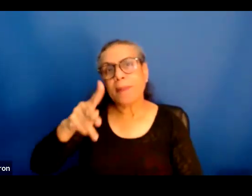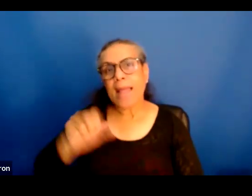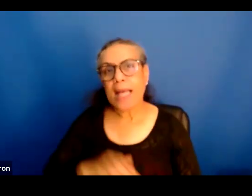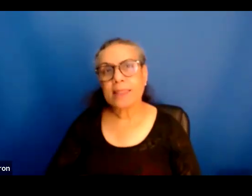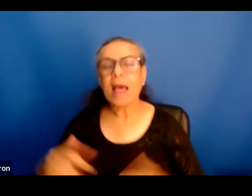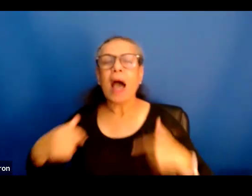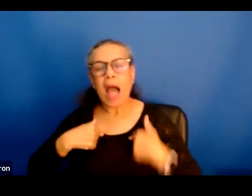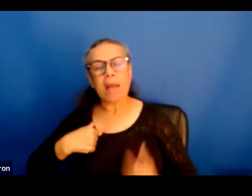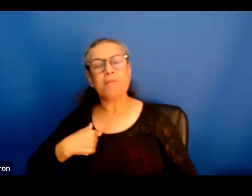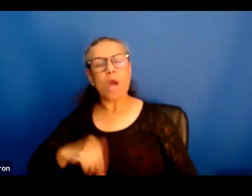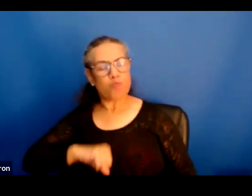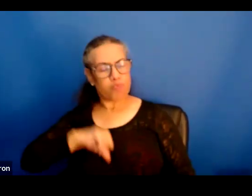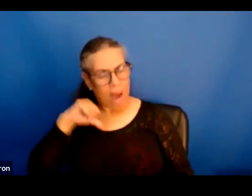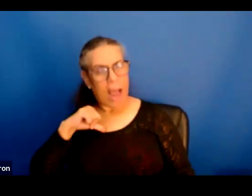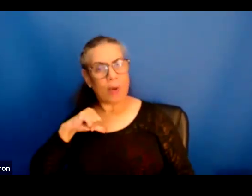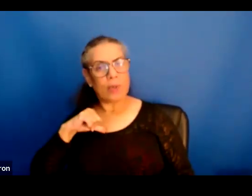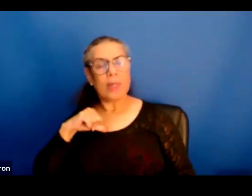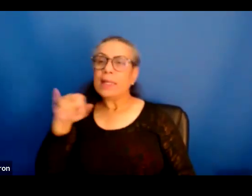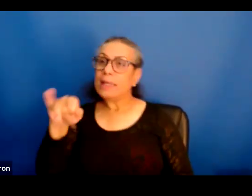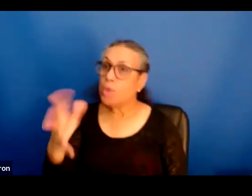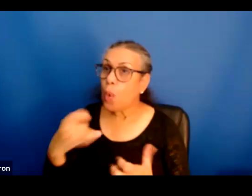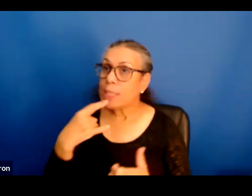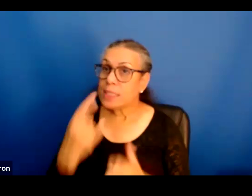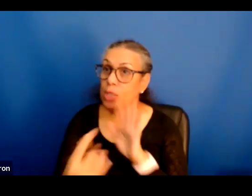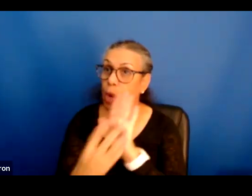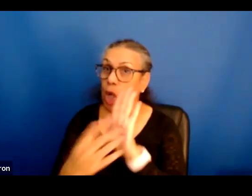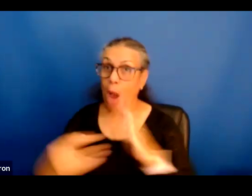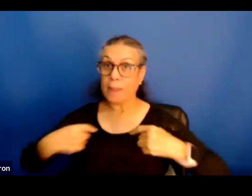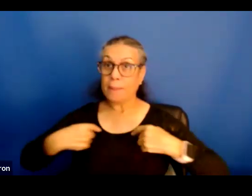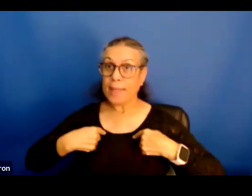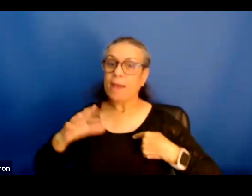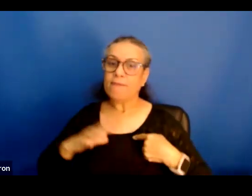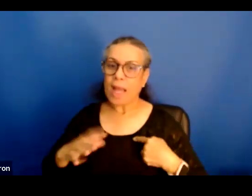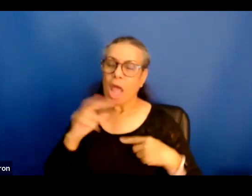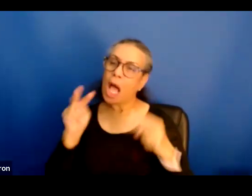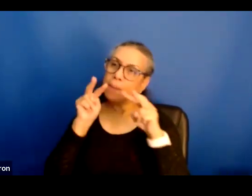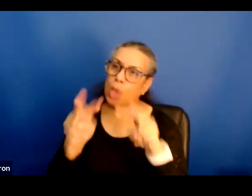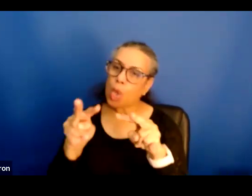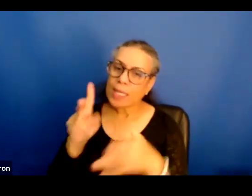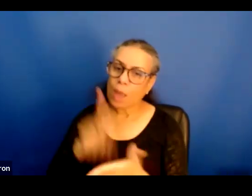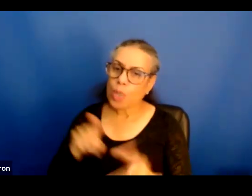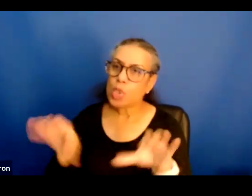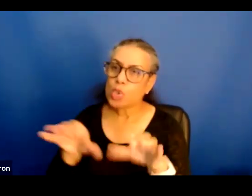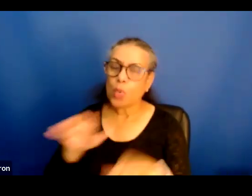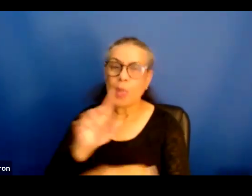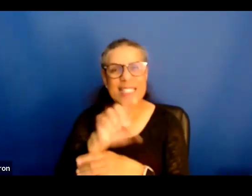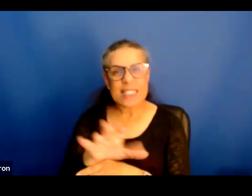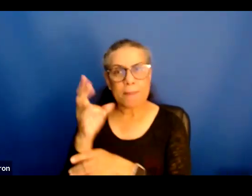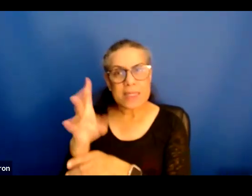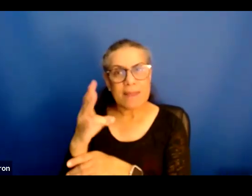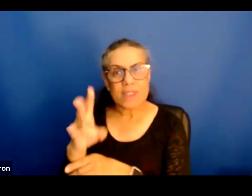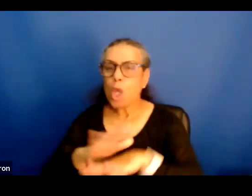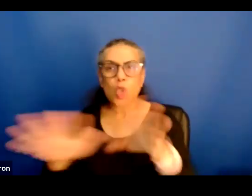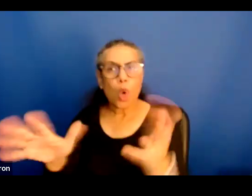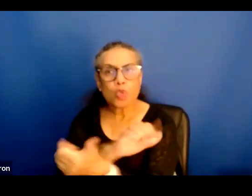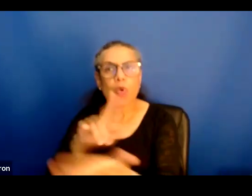I am the very product you say you want to replicate. And I, Rayshon Miller, am looking you directly in your eyes. On December 17th, do not